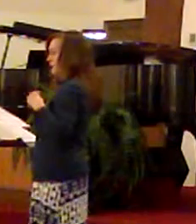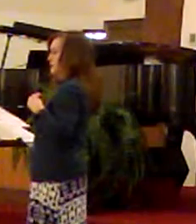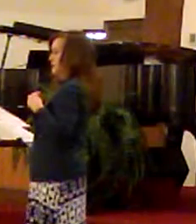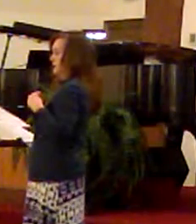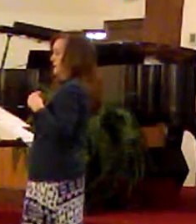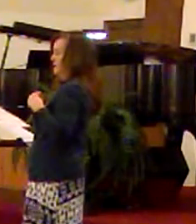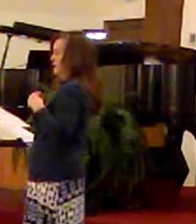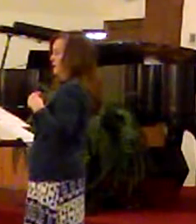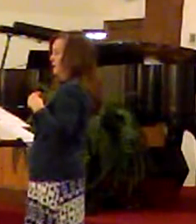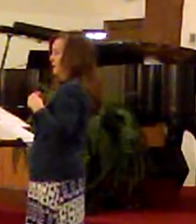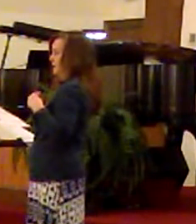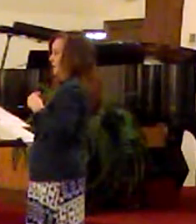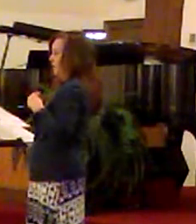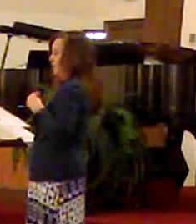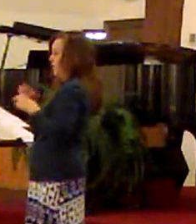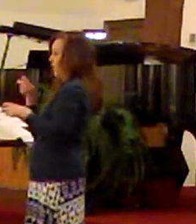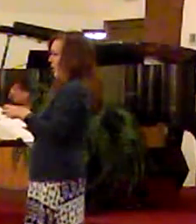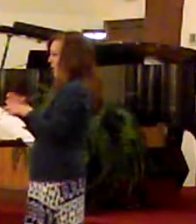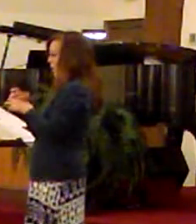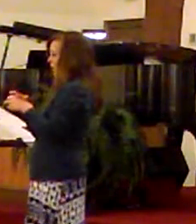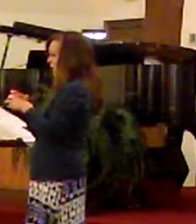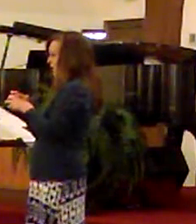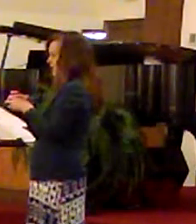complex explanation.